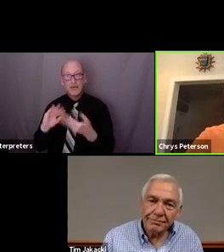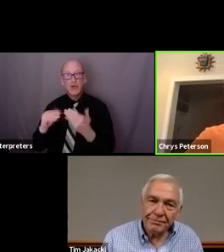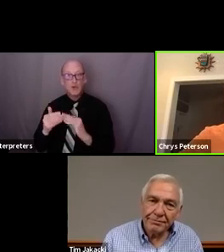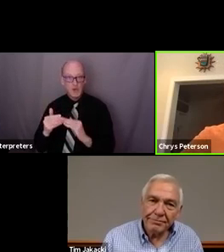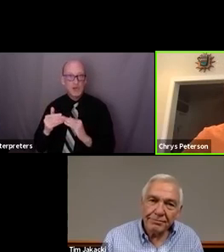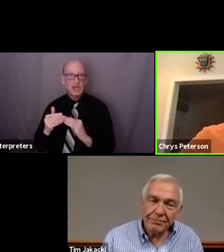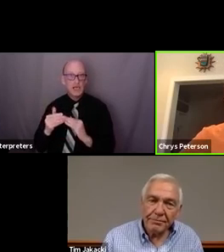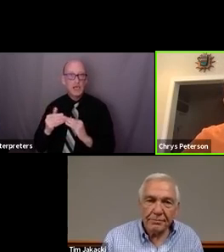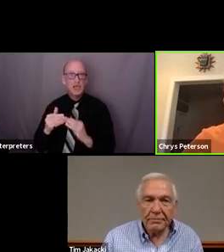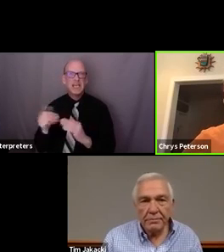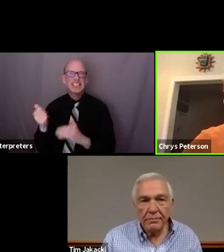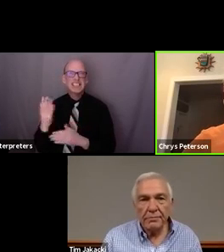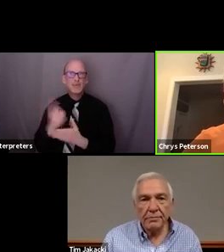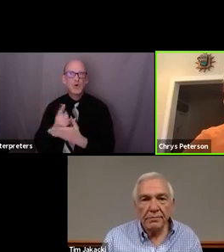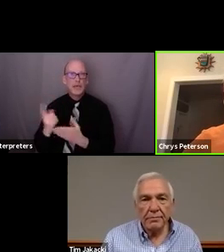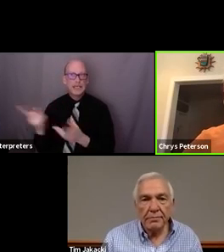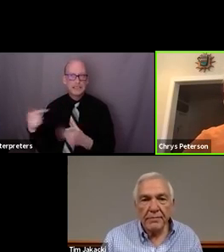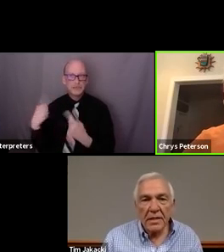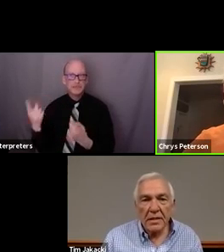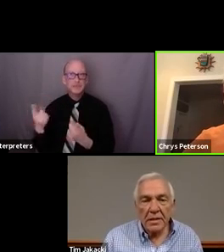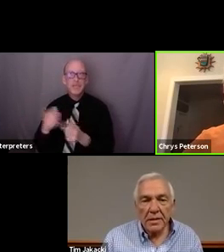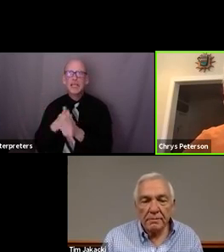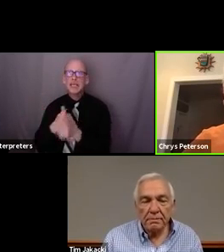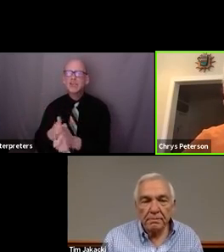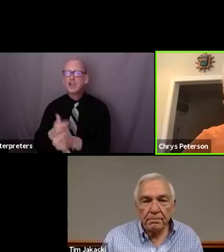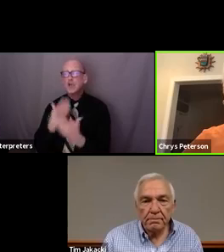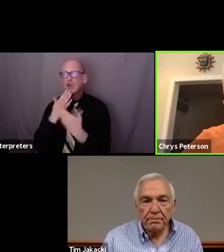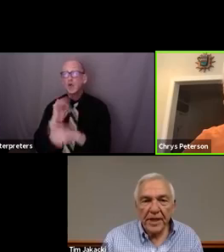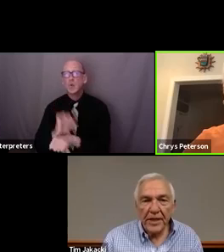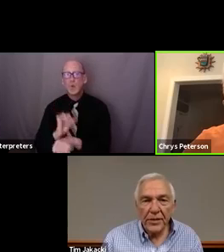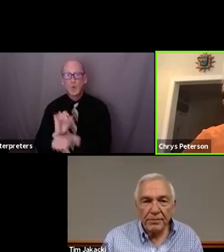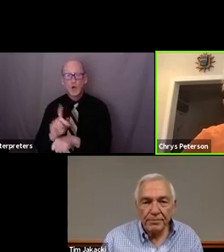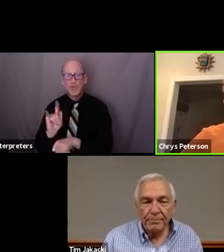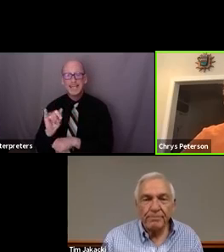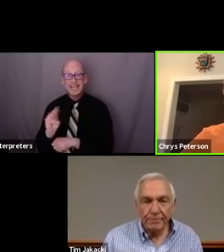over the past several weeks. Keep up the good work, Tim and